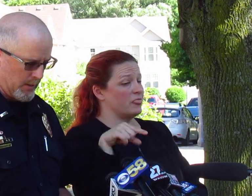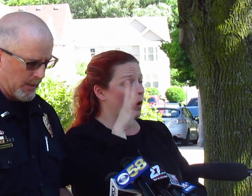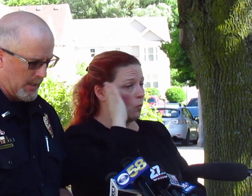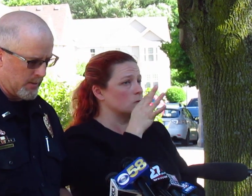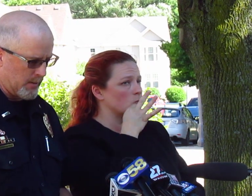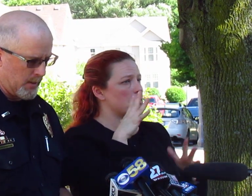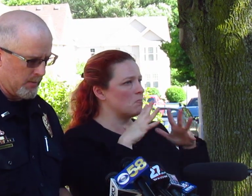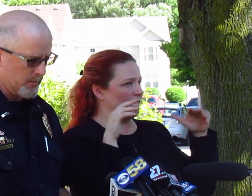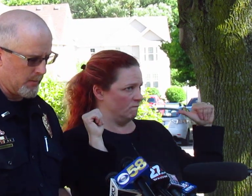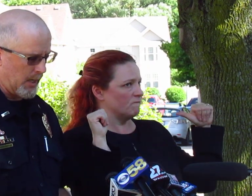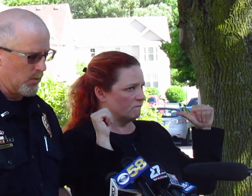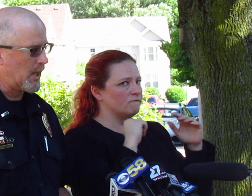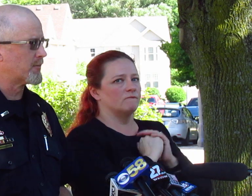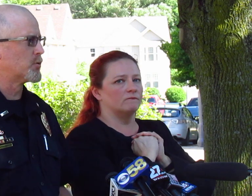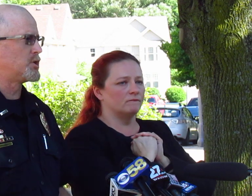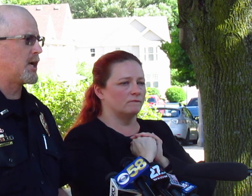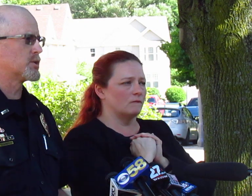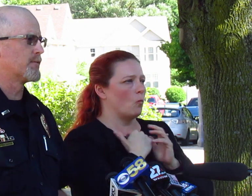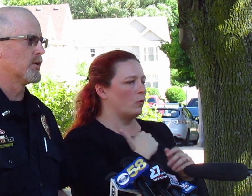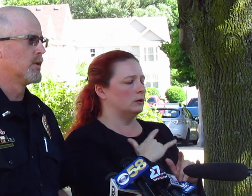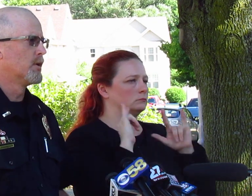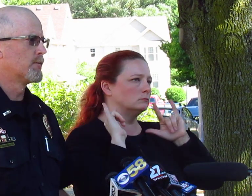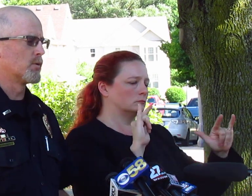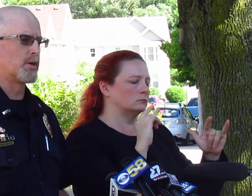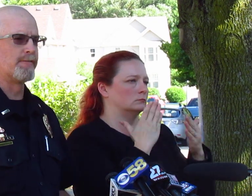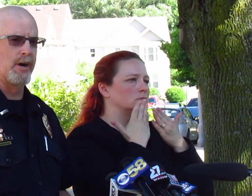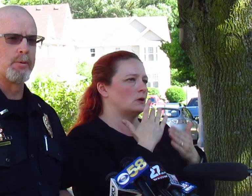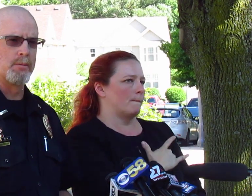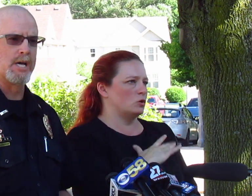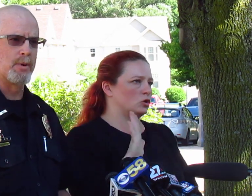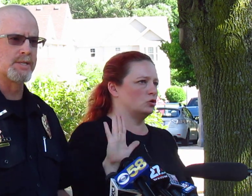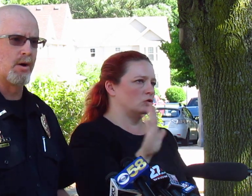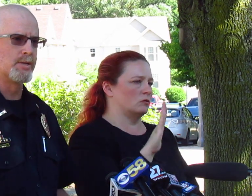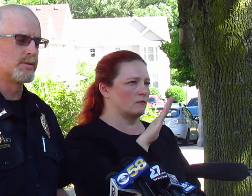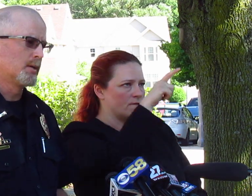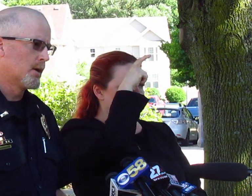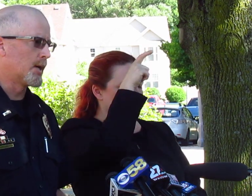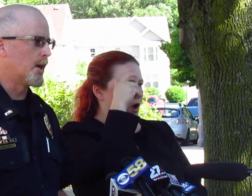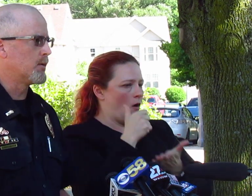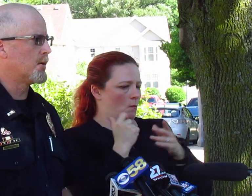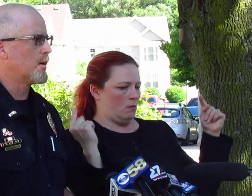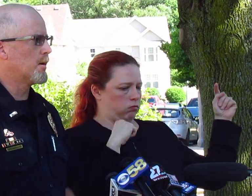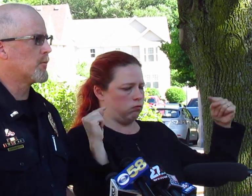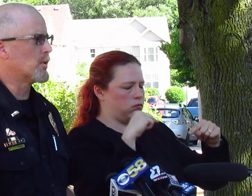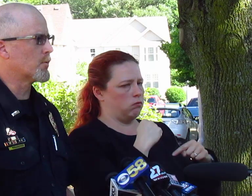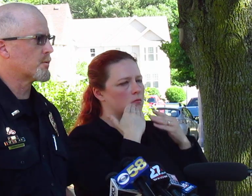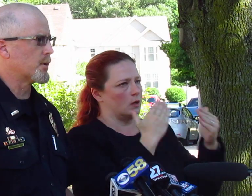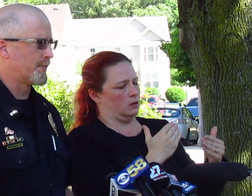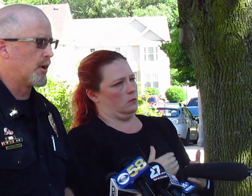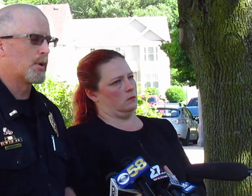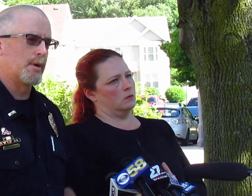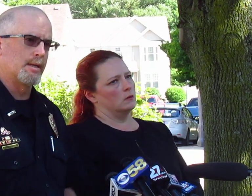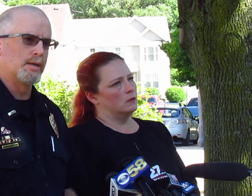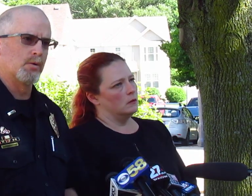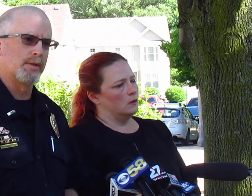leaving. And I know a lot of appreciation for those area fire departments helping us out. It's, again, what